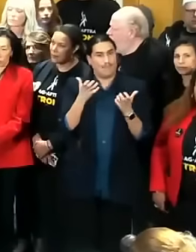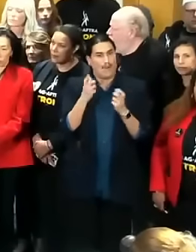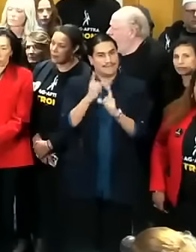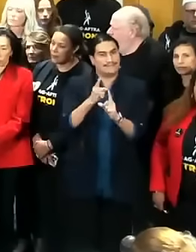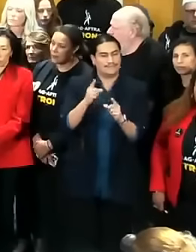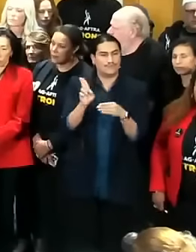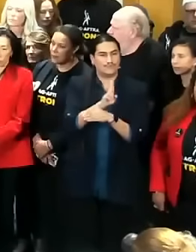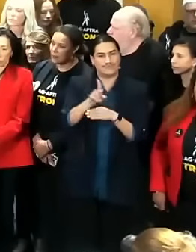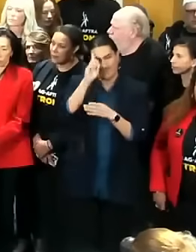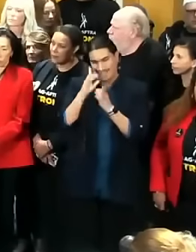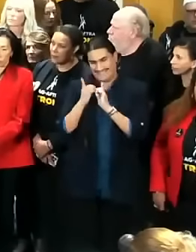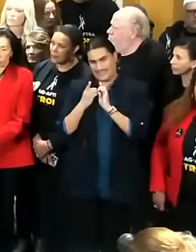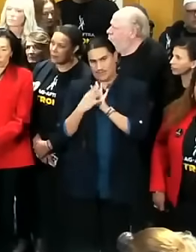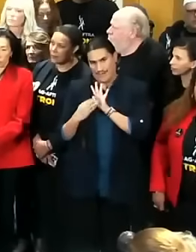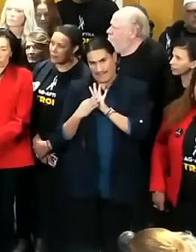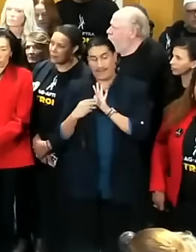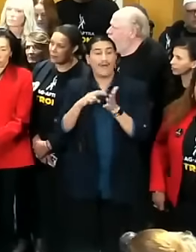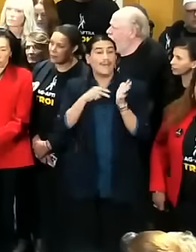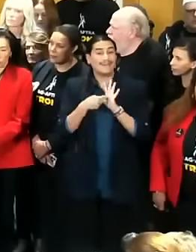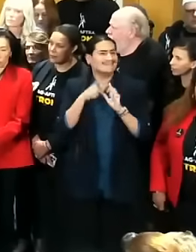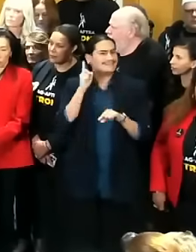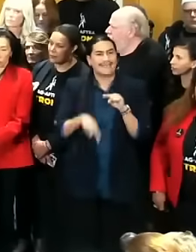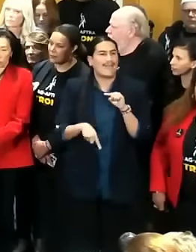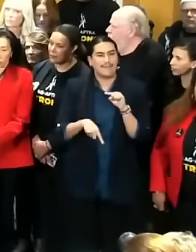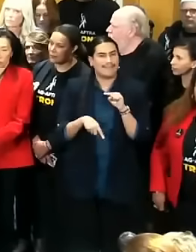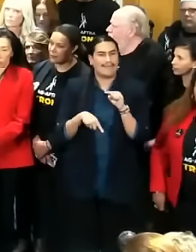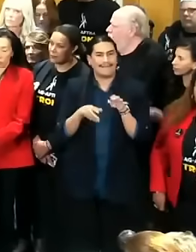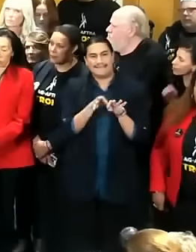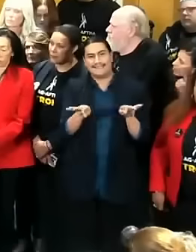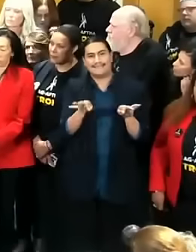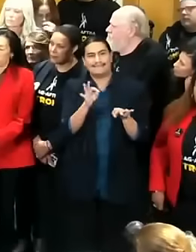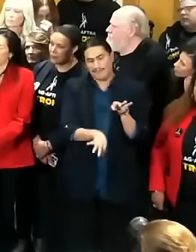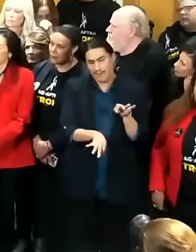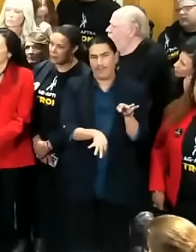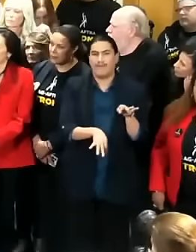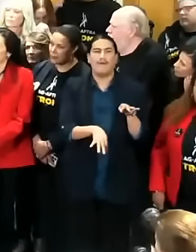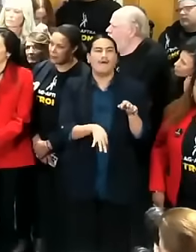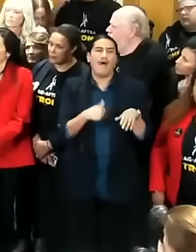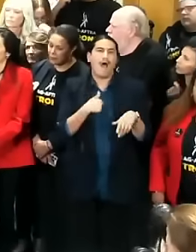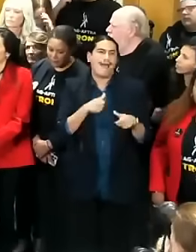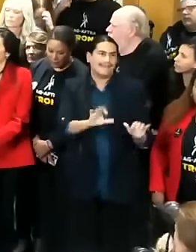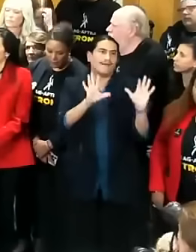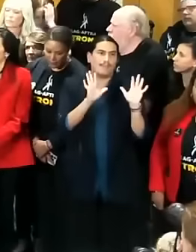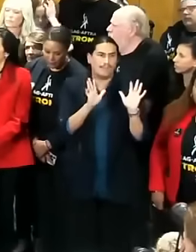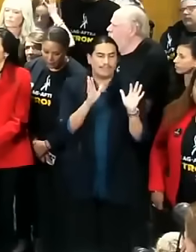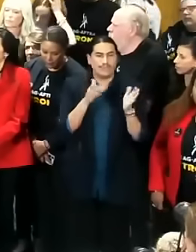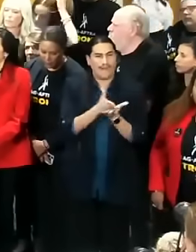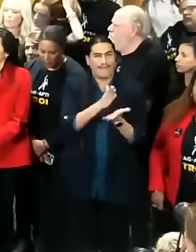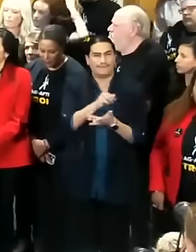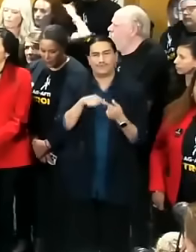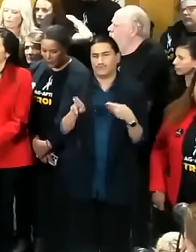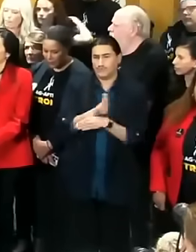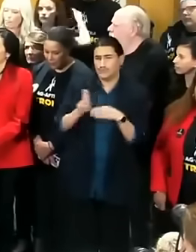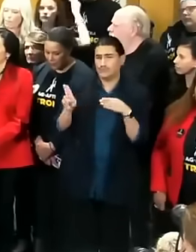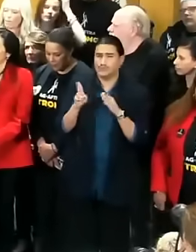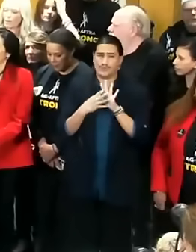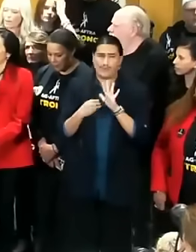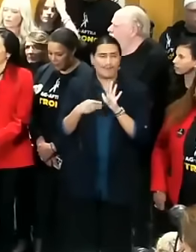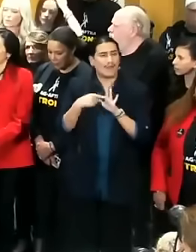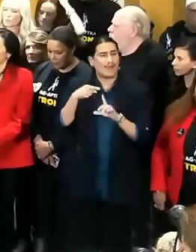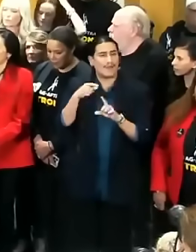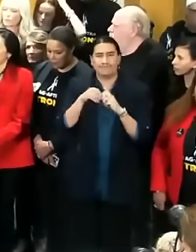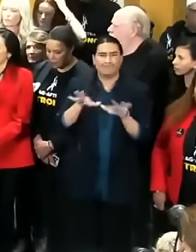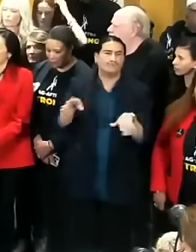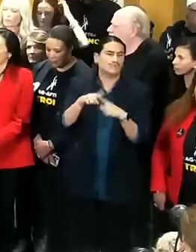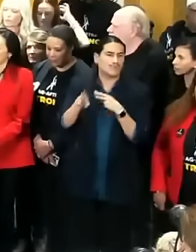digital replica, which means it can't just be a boilerplate sentence that says, I give away the rights to use this replica in perpetuity throughout the